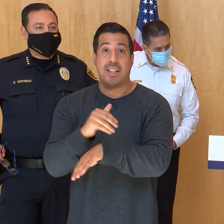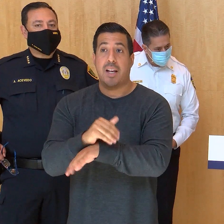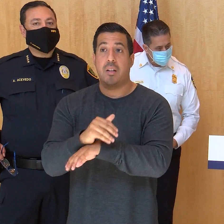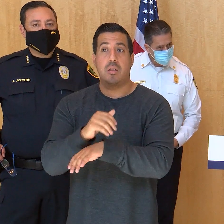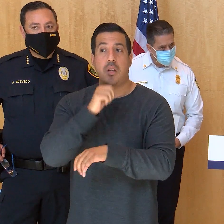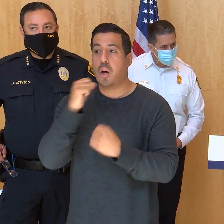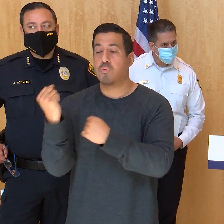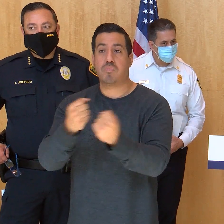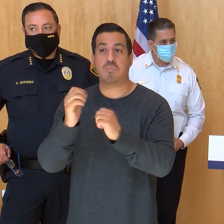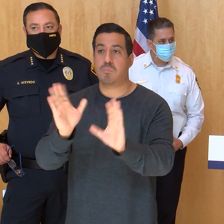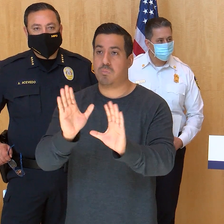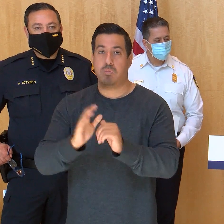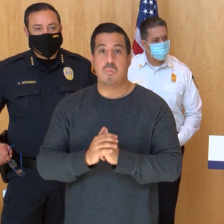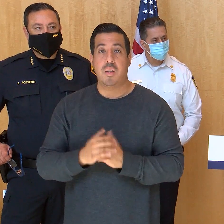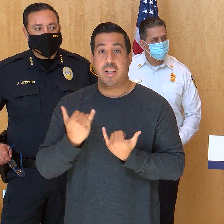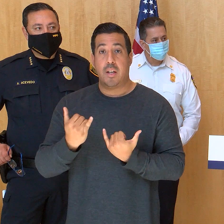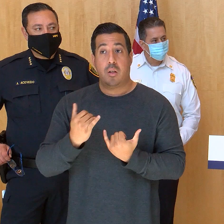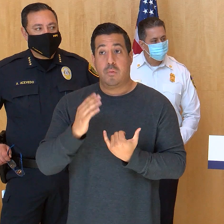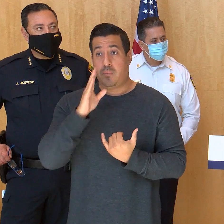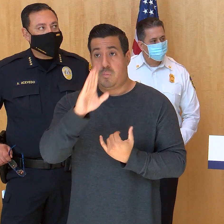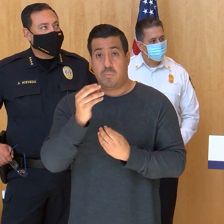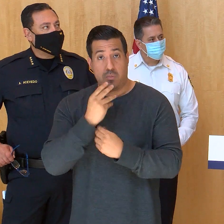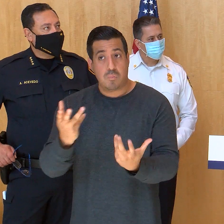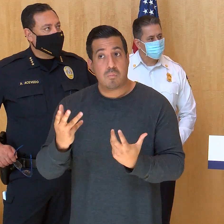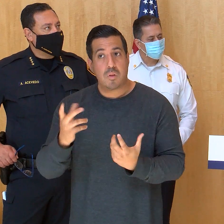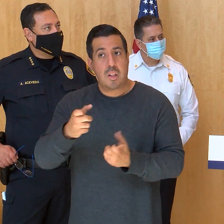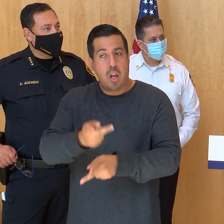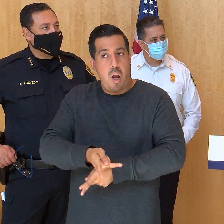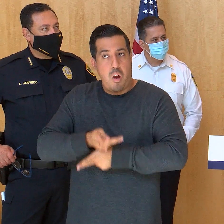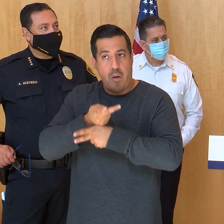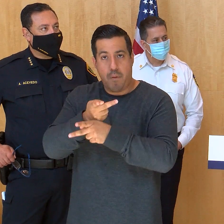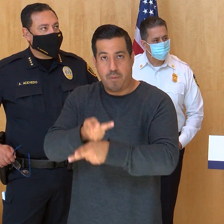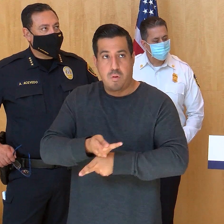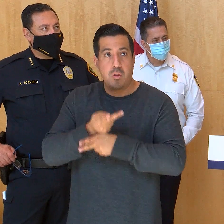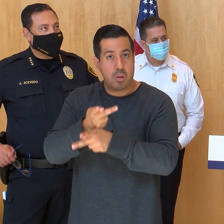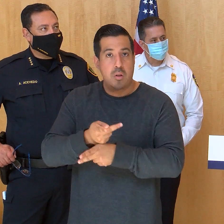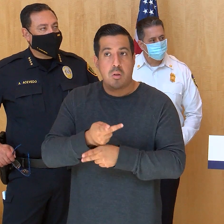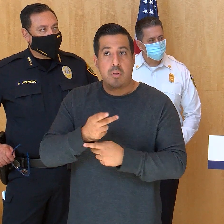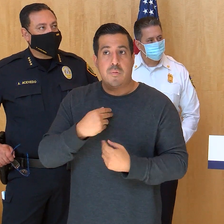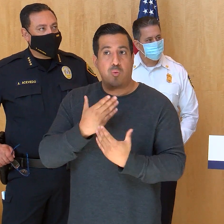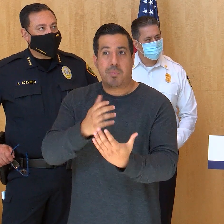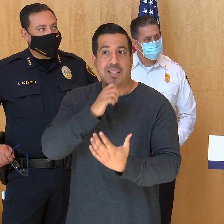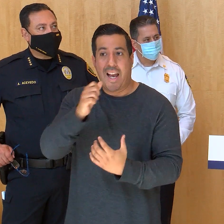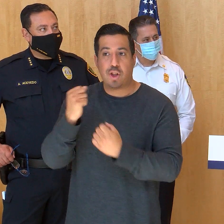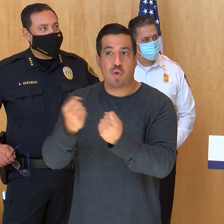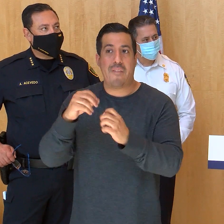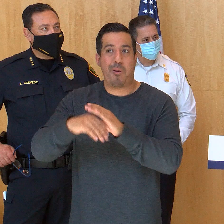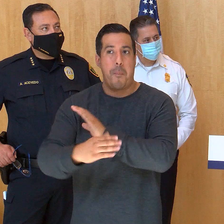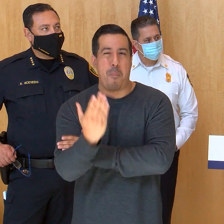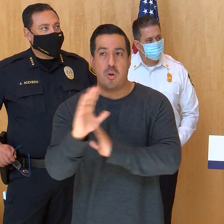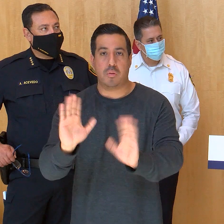off the road, and quite frankly, you need to be very, very careful. I would recommend that you not even be on the road in the